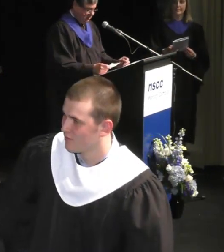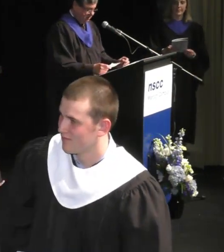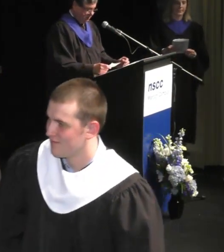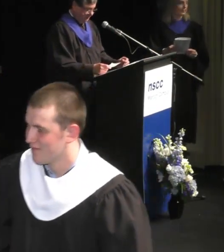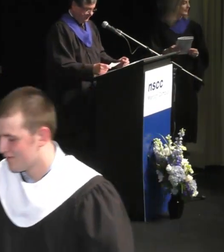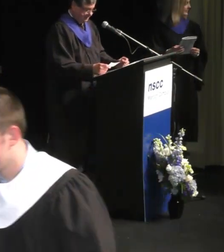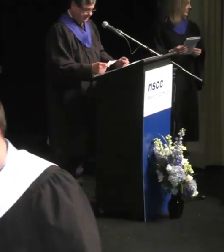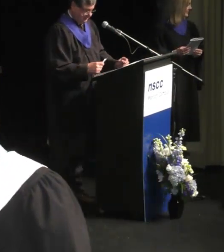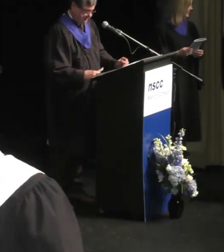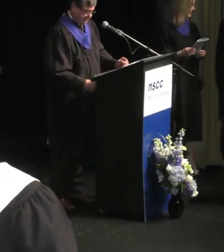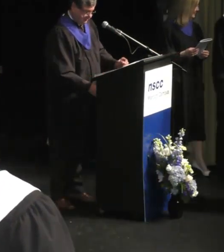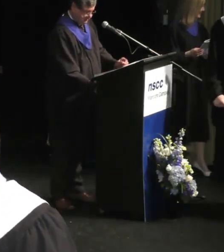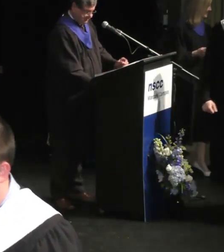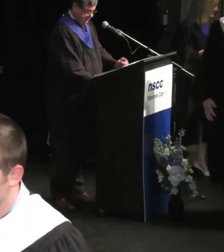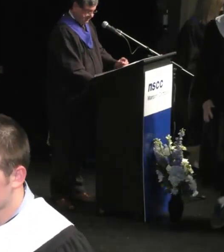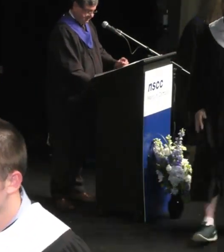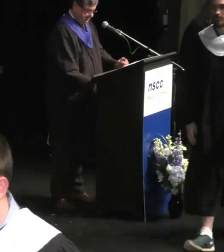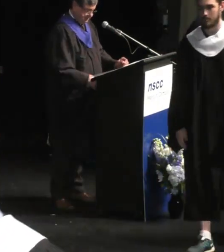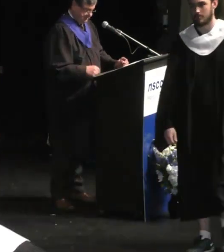Neil Buffett.